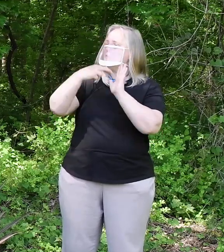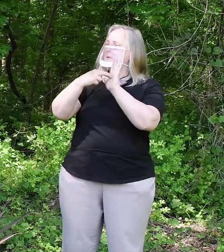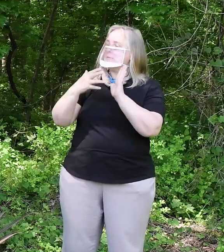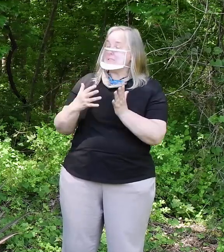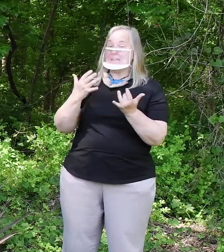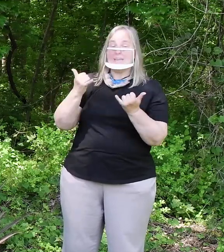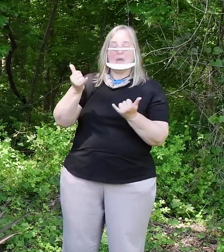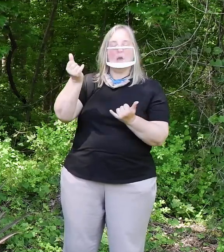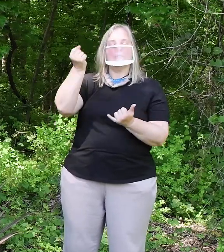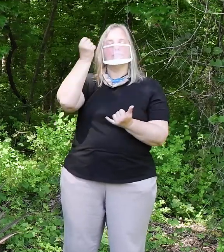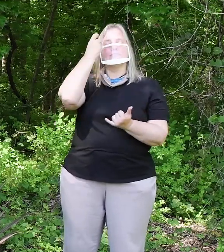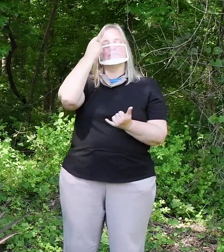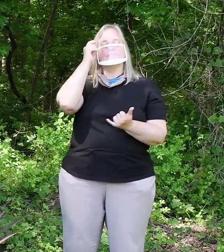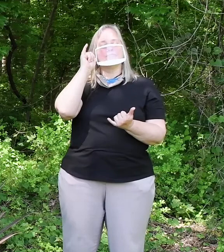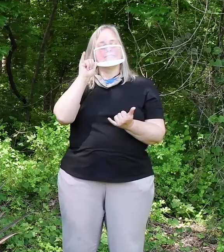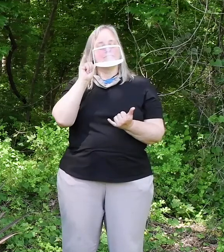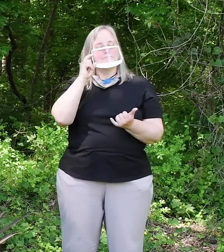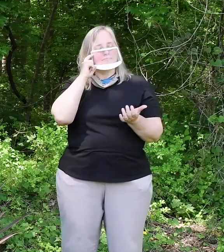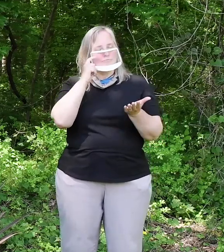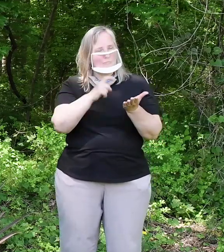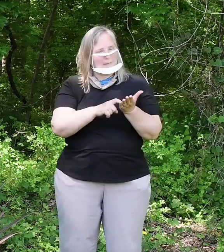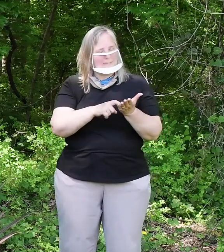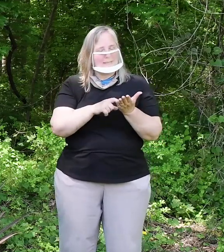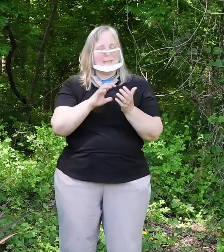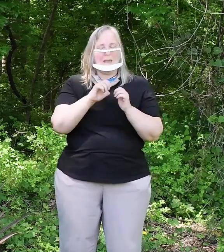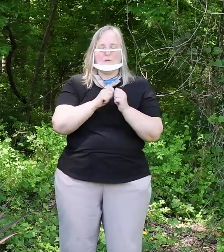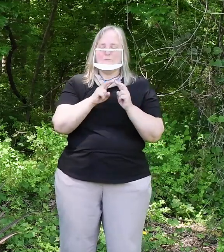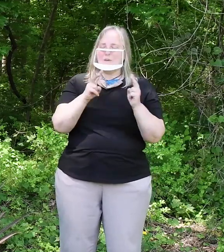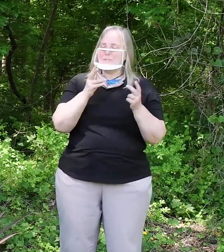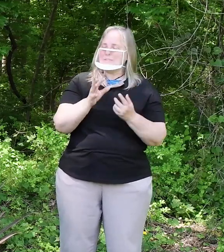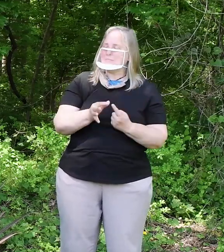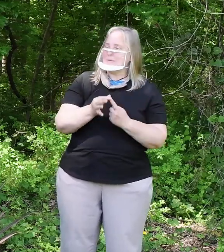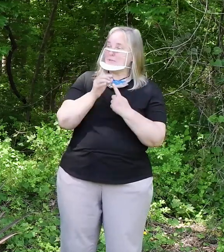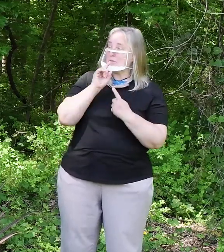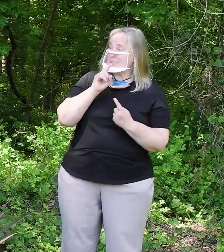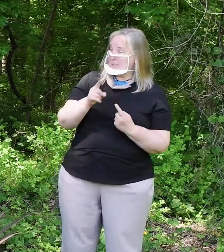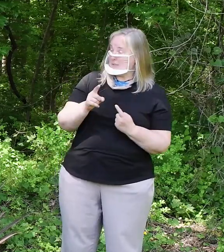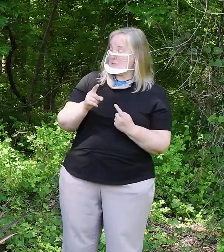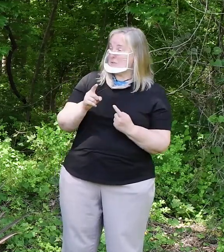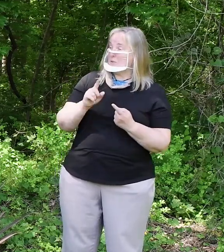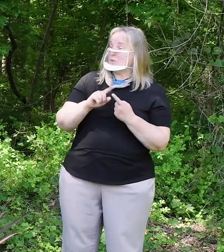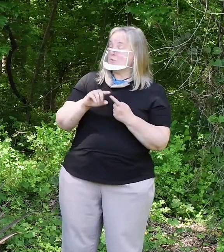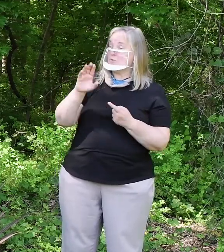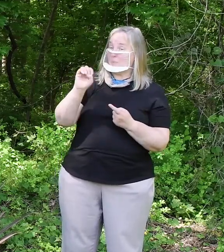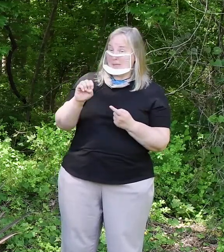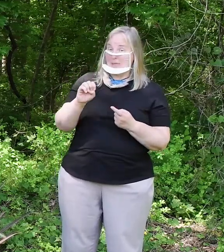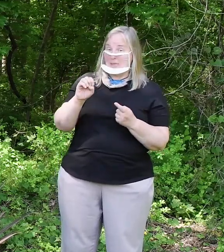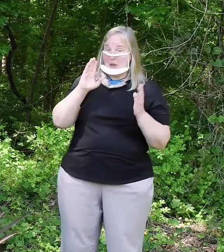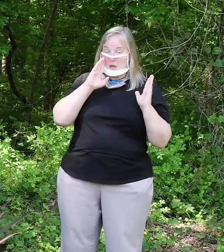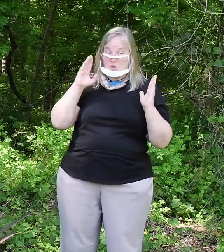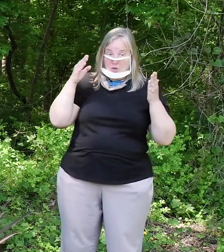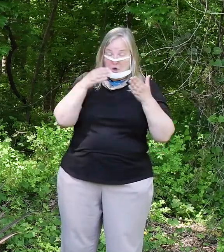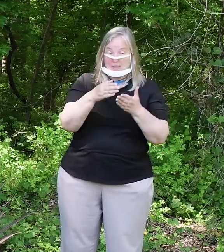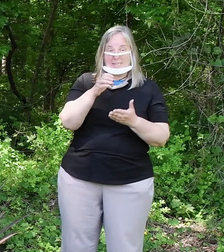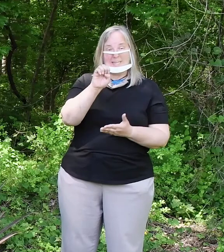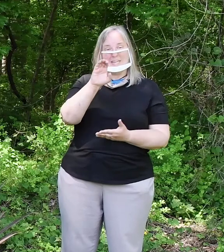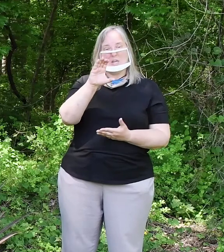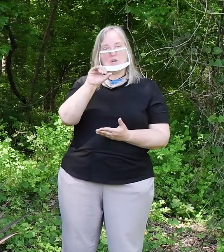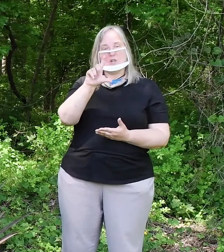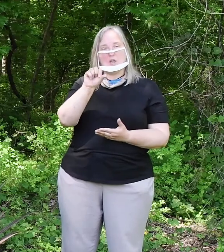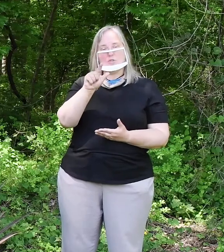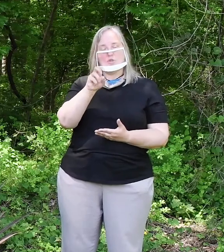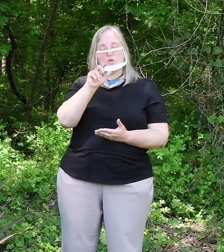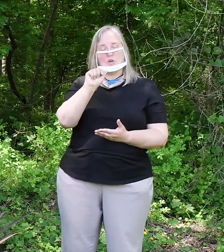now recognize just how very special it is to be a targeted ecological